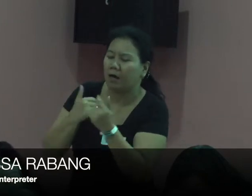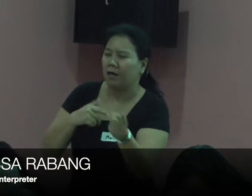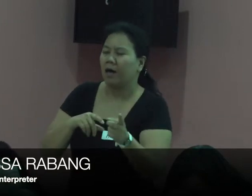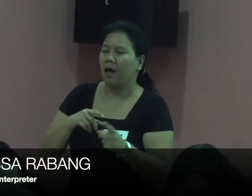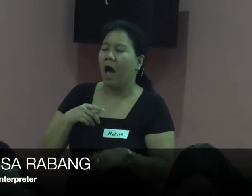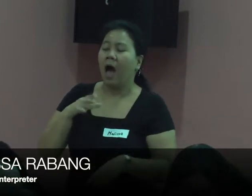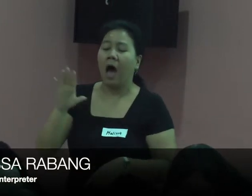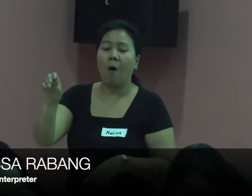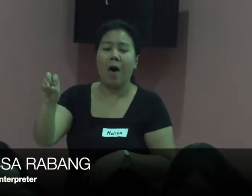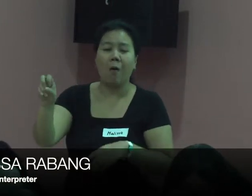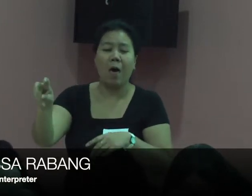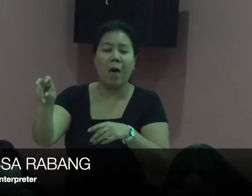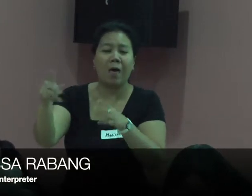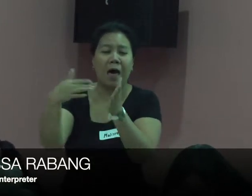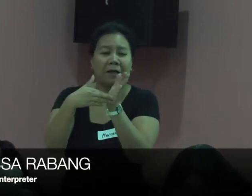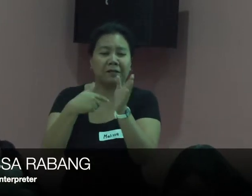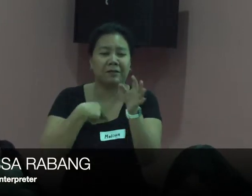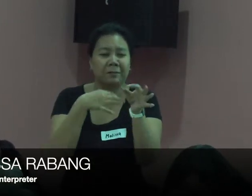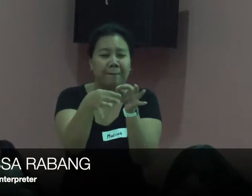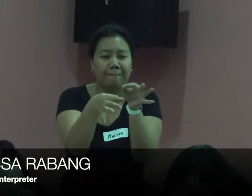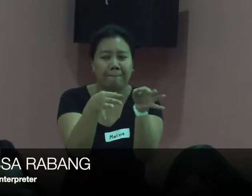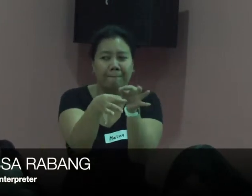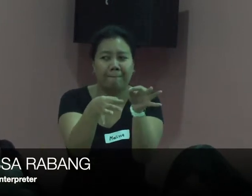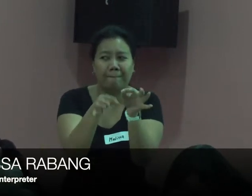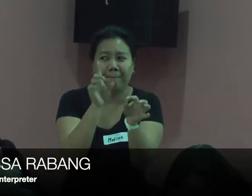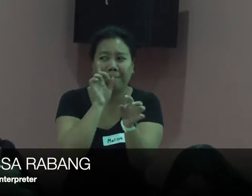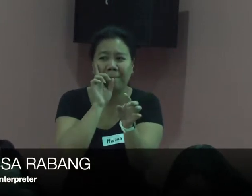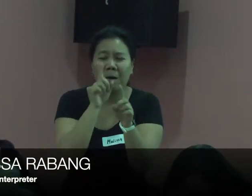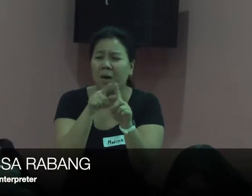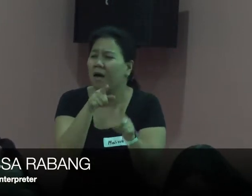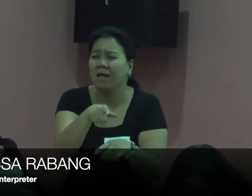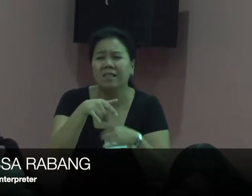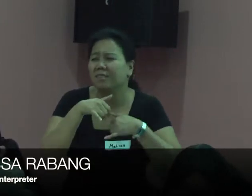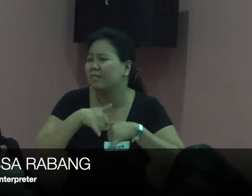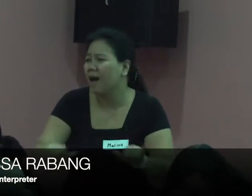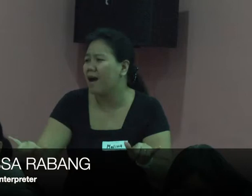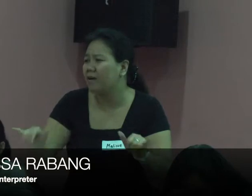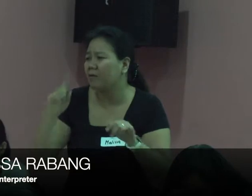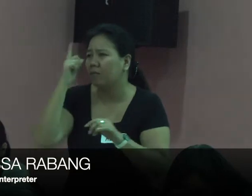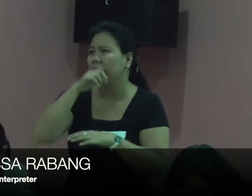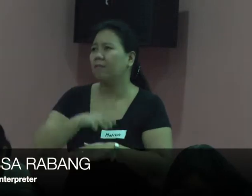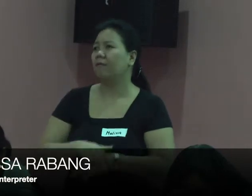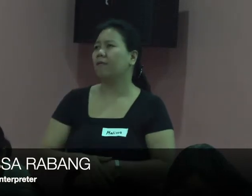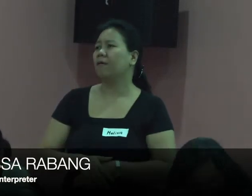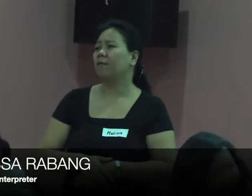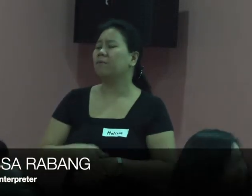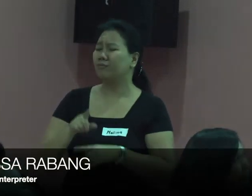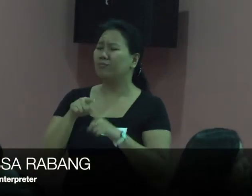Lalo na pag-cross, yung pag-cross-examination ng how do you, why did you not